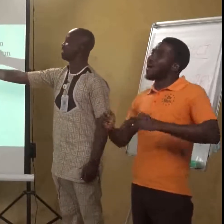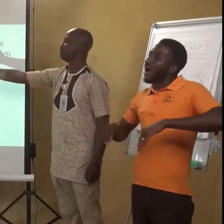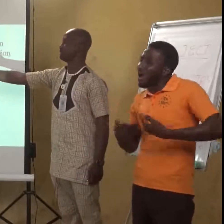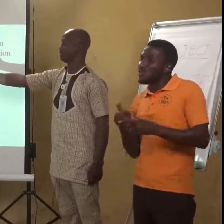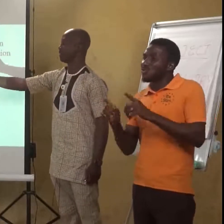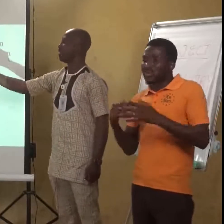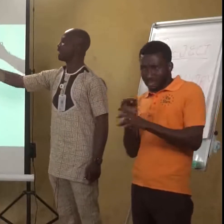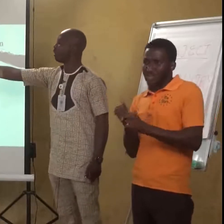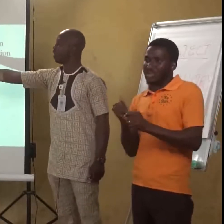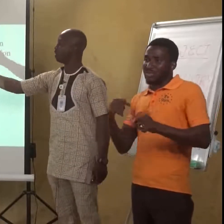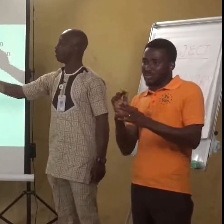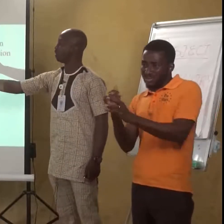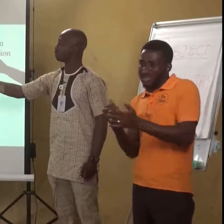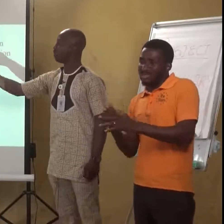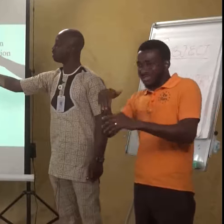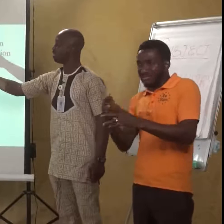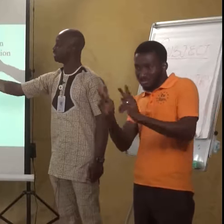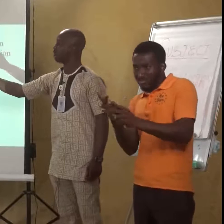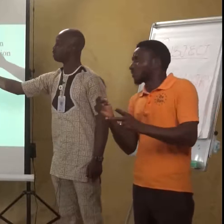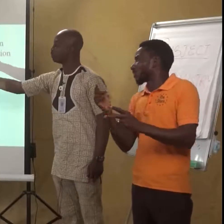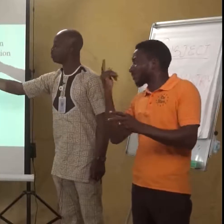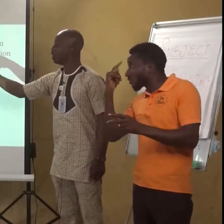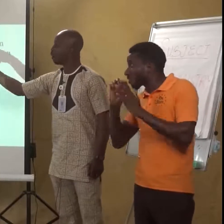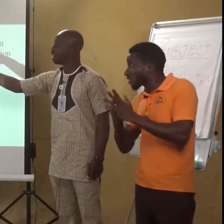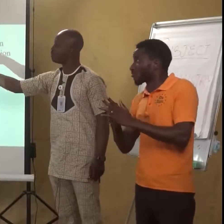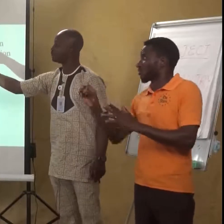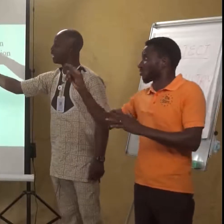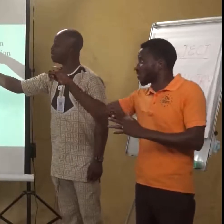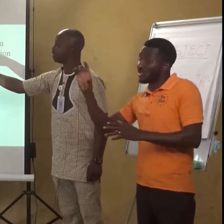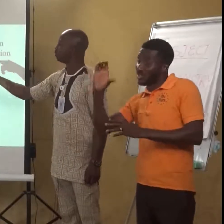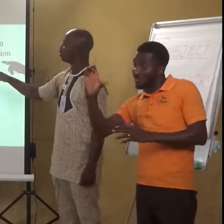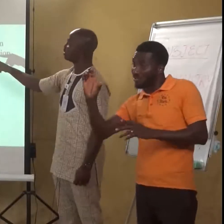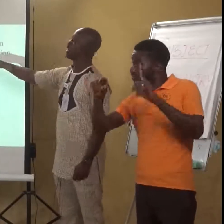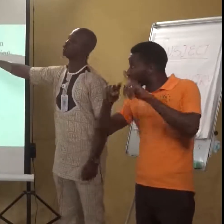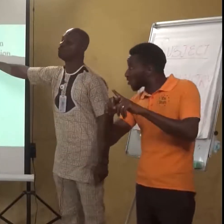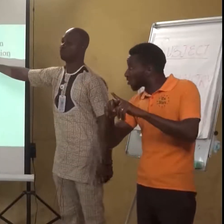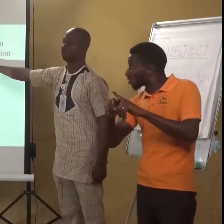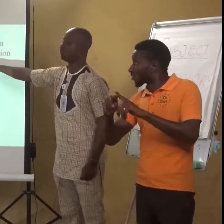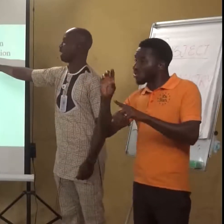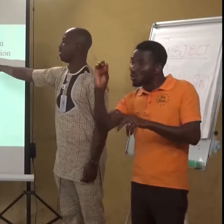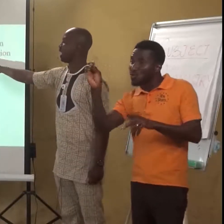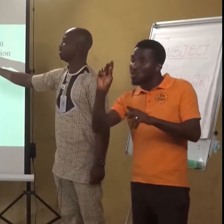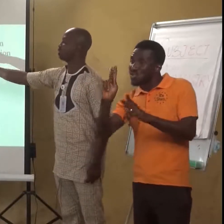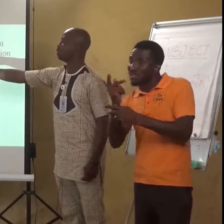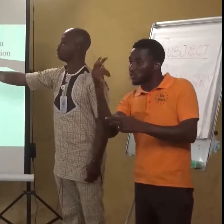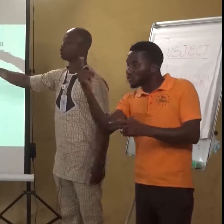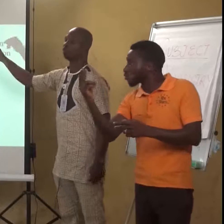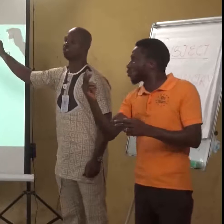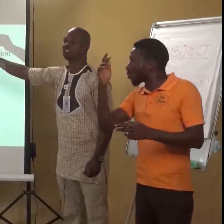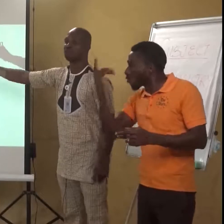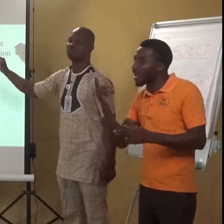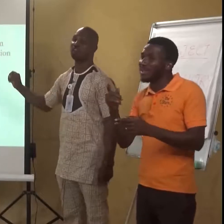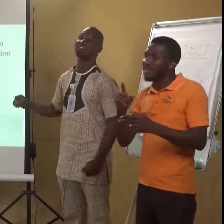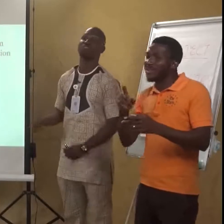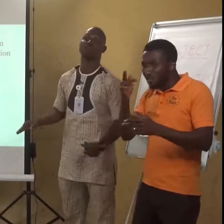two arithmetics. Carbon plus oxygen times 2. Why are we multiplying by 2? Because there is 2 in the formula. And it's equals